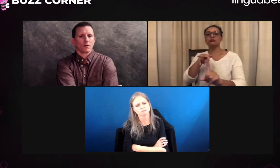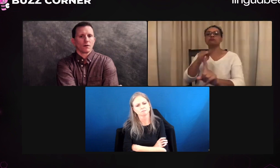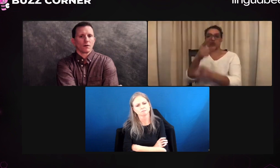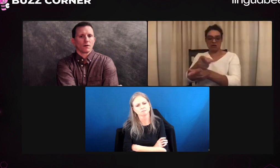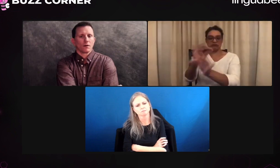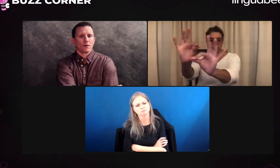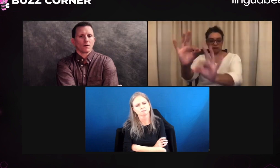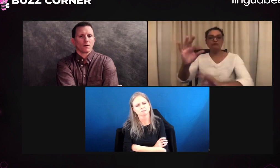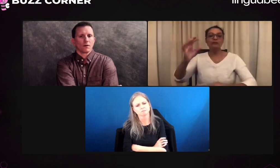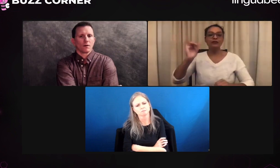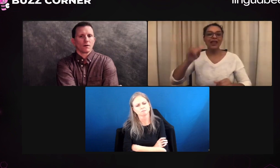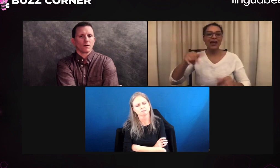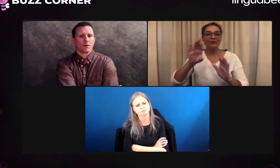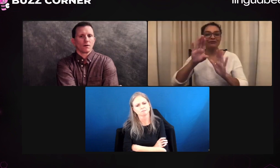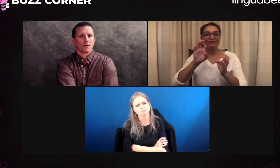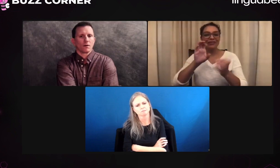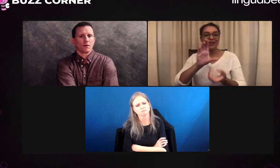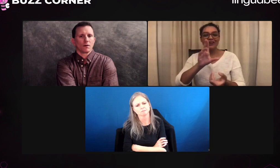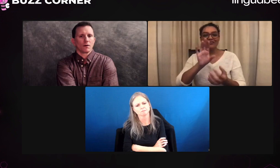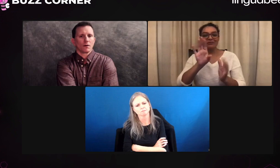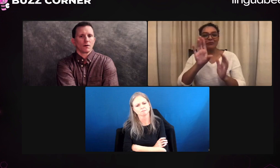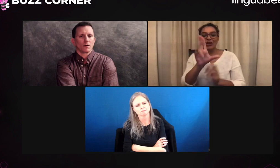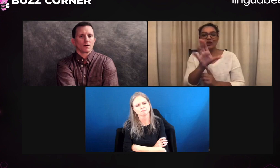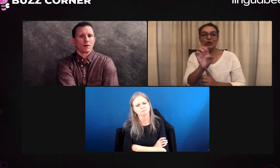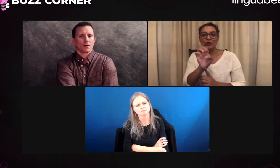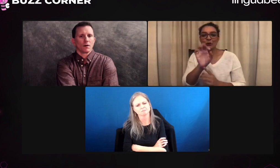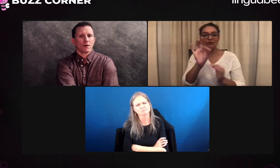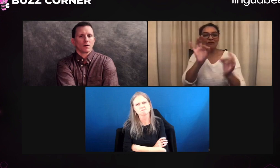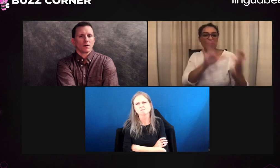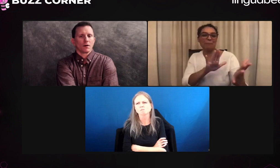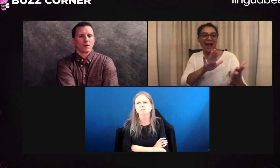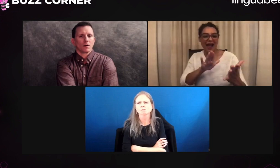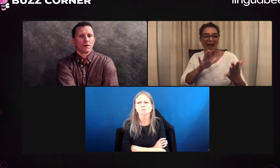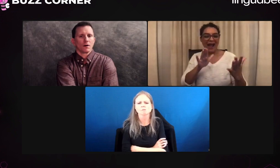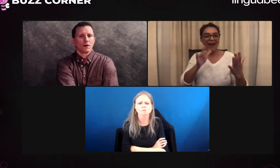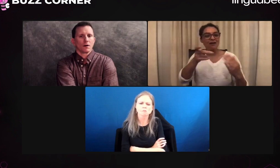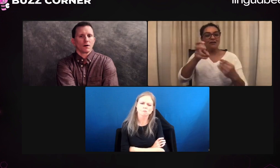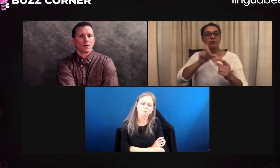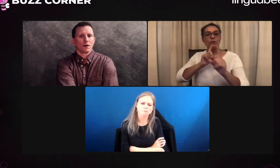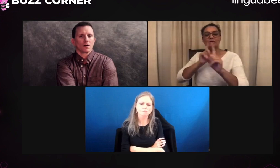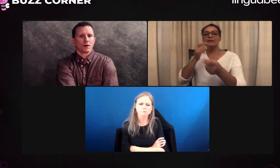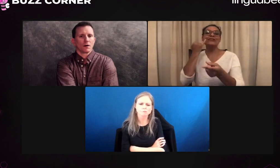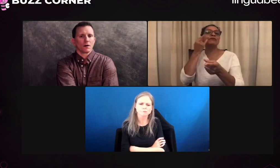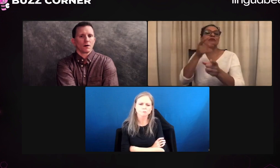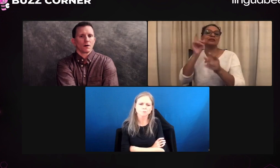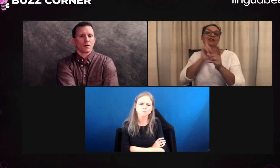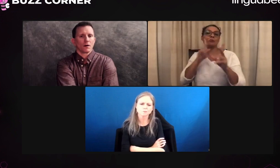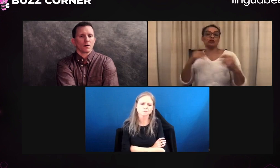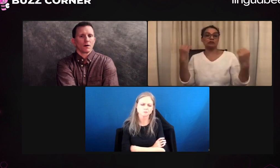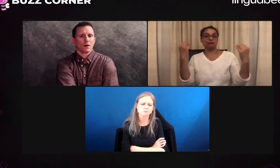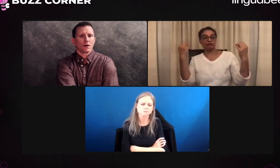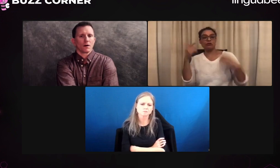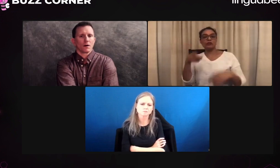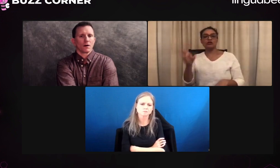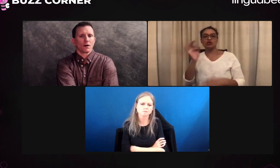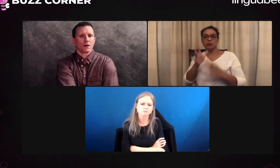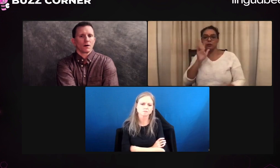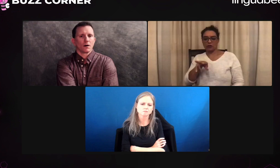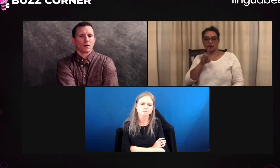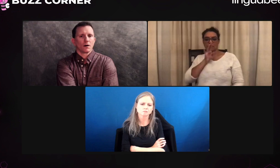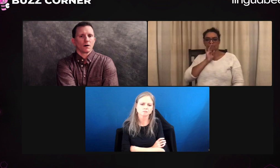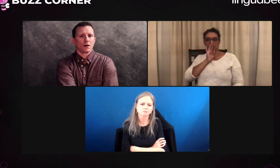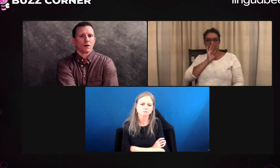like, hey, I'm still finishing up my process. And then that makes sure that we are aligned and I can offer that feedback to